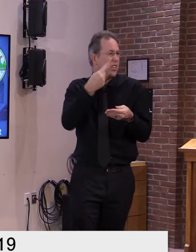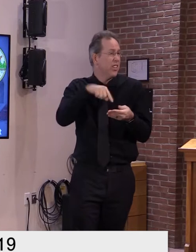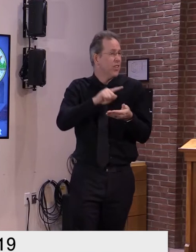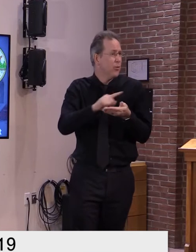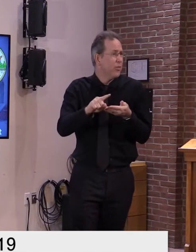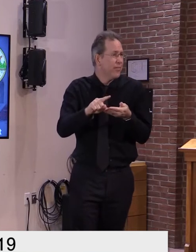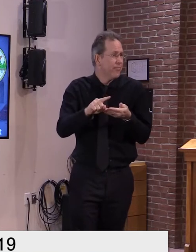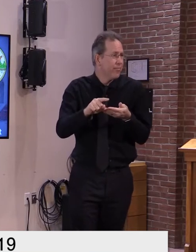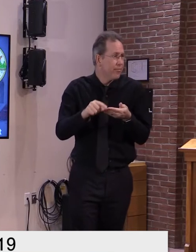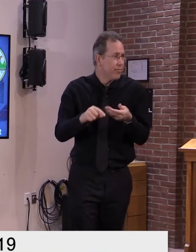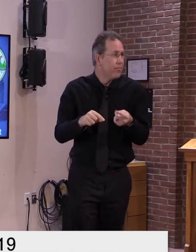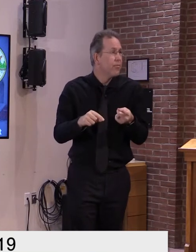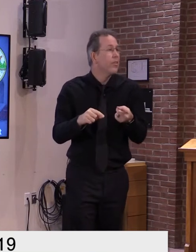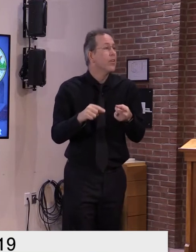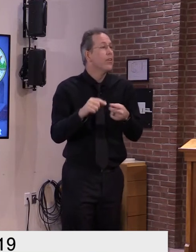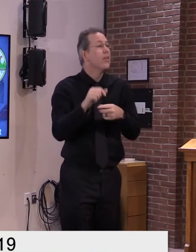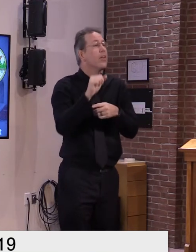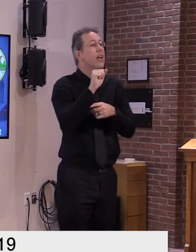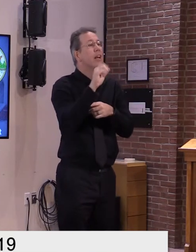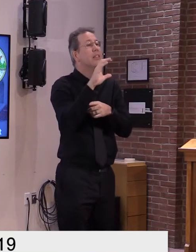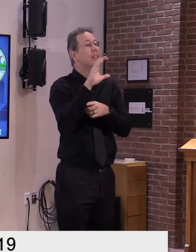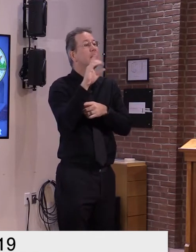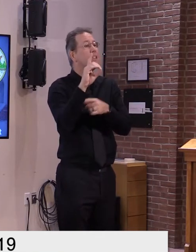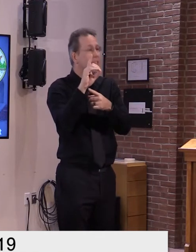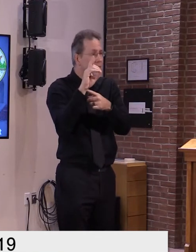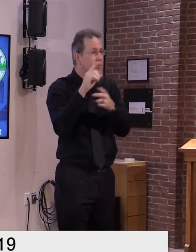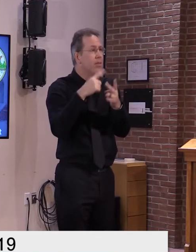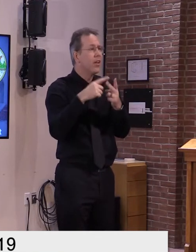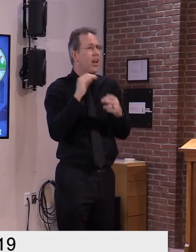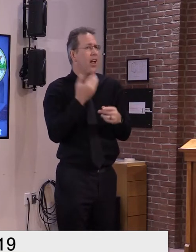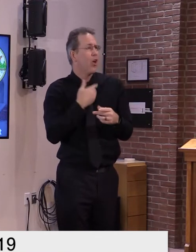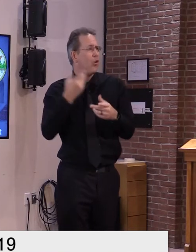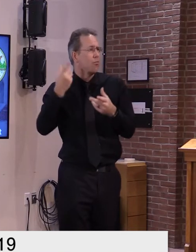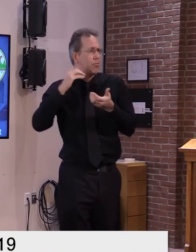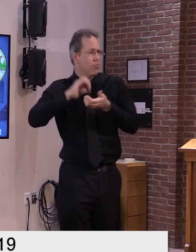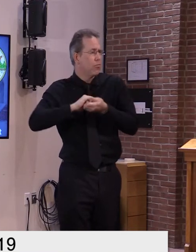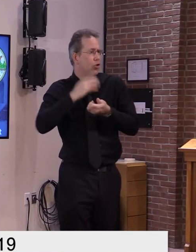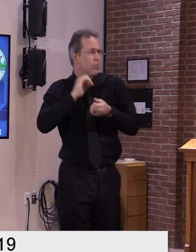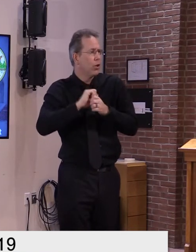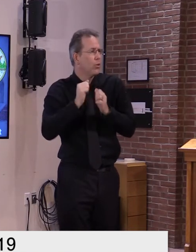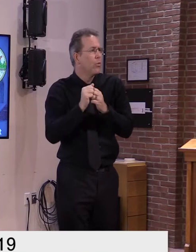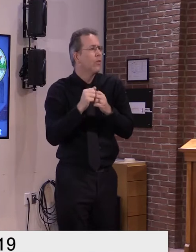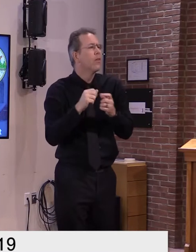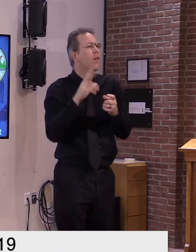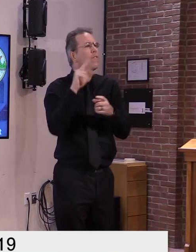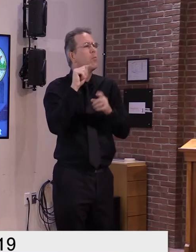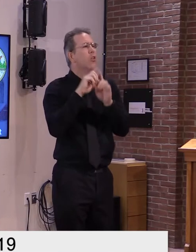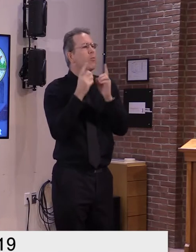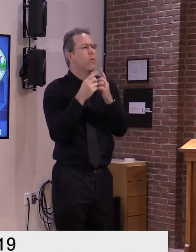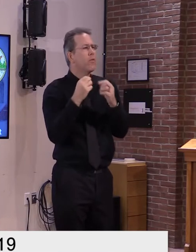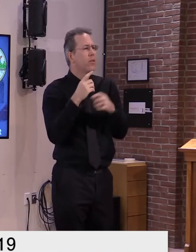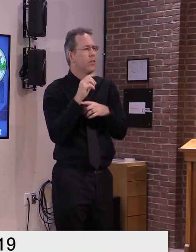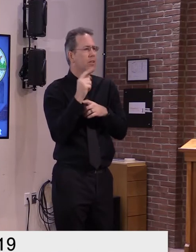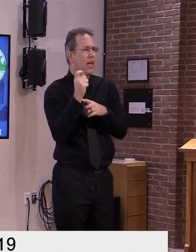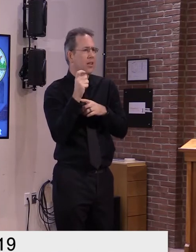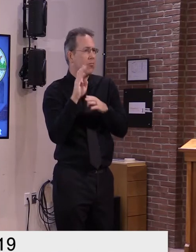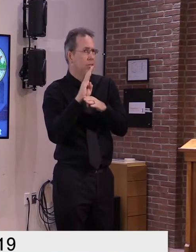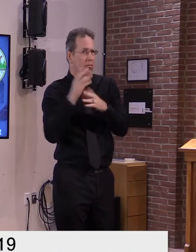ACCD and our outstanding partner in this process, the Vermont Department of Taxes, around